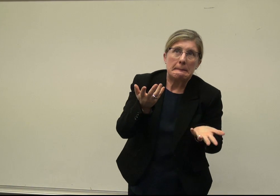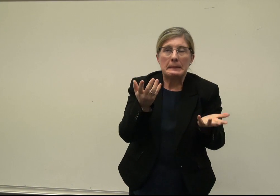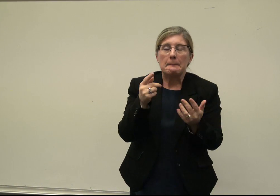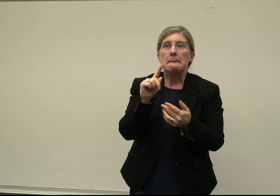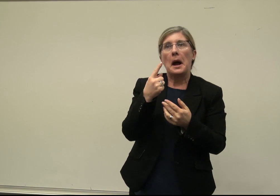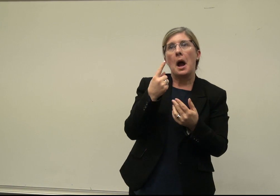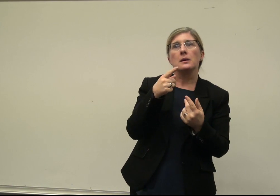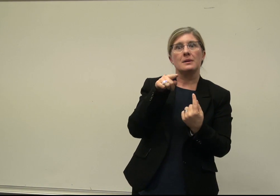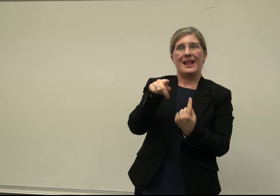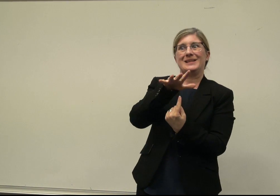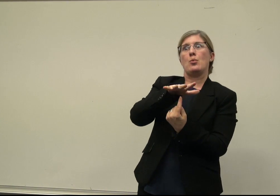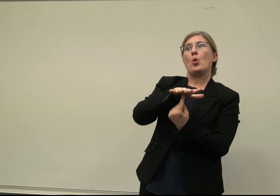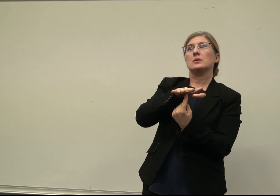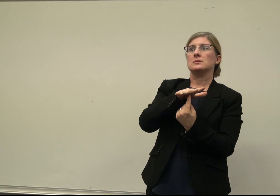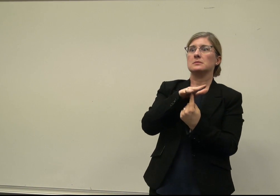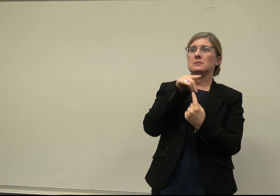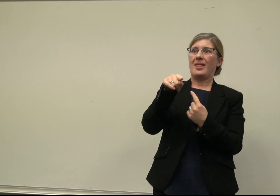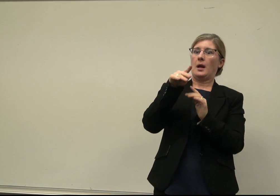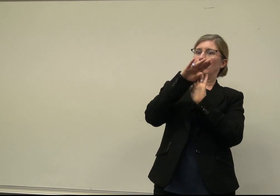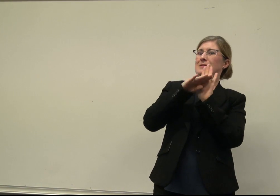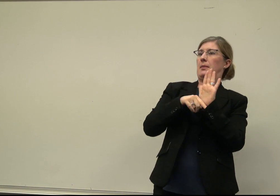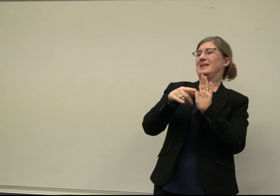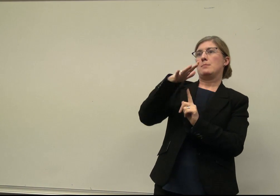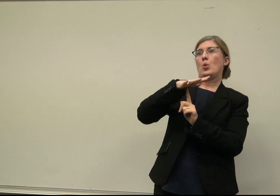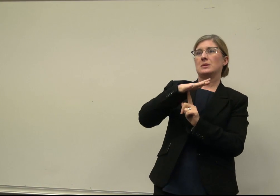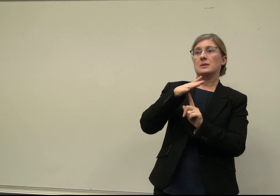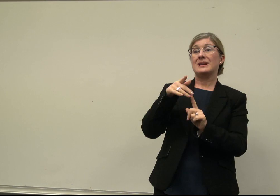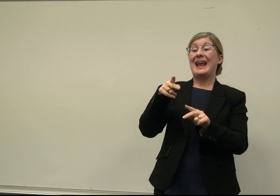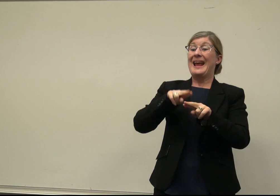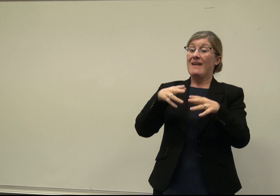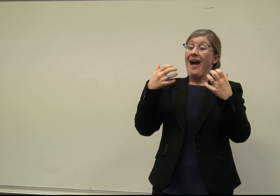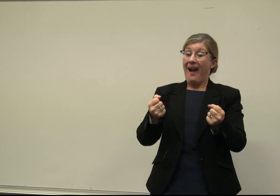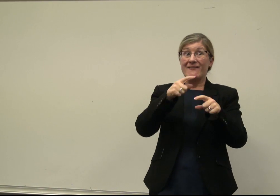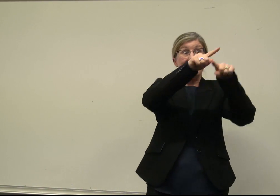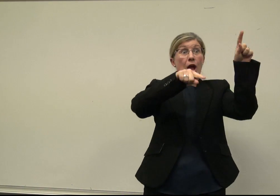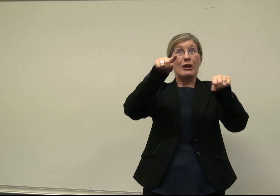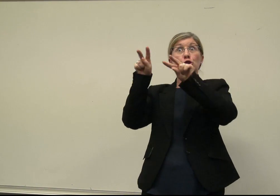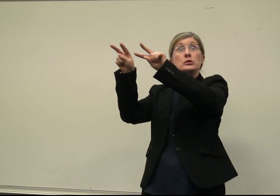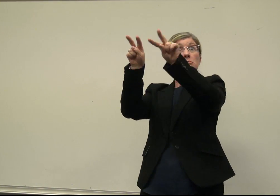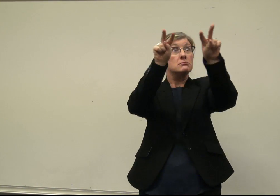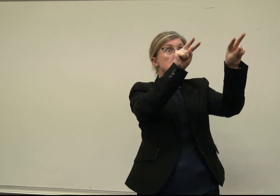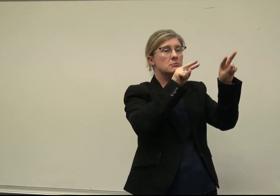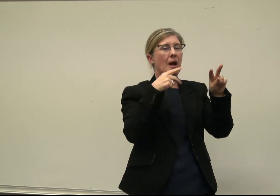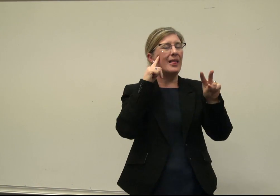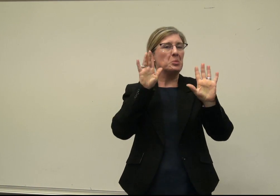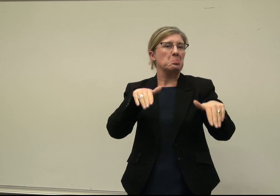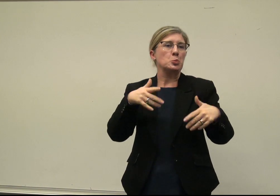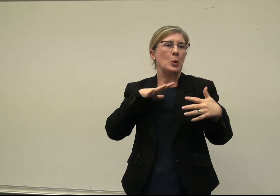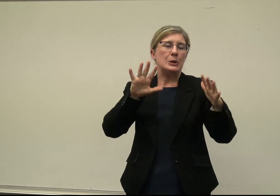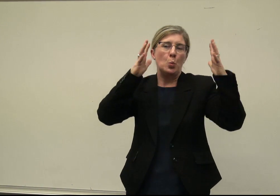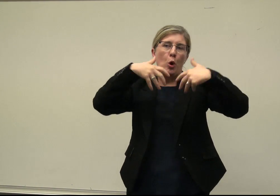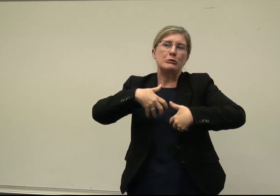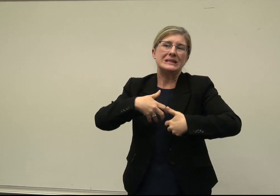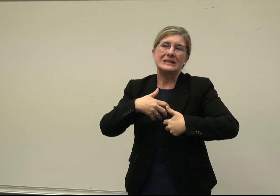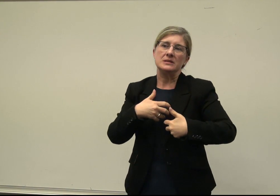be important in principle. As long as there is variation, I don't think there's any reason to worry about